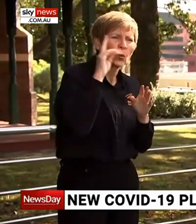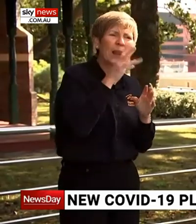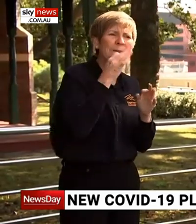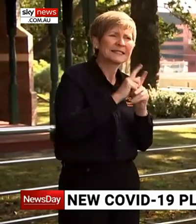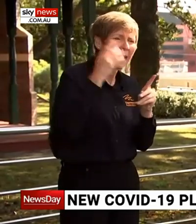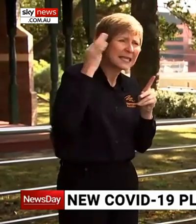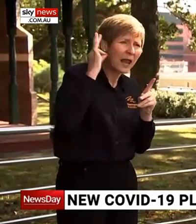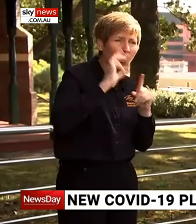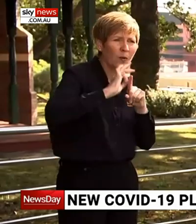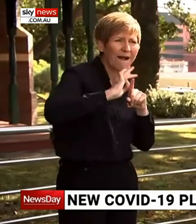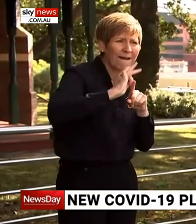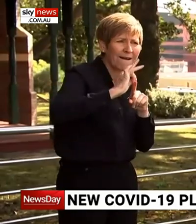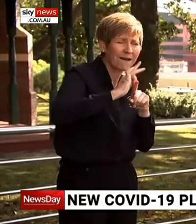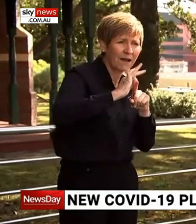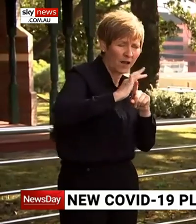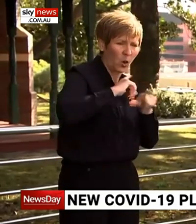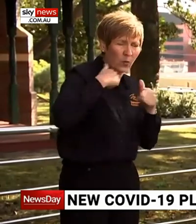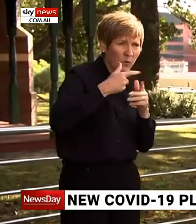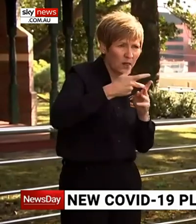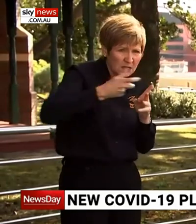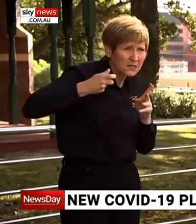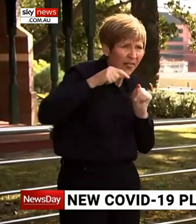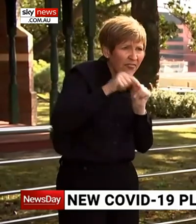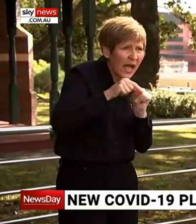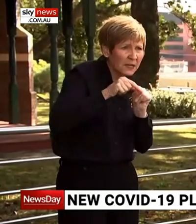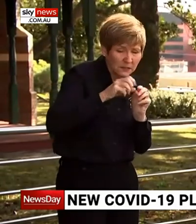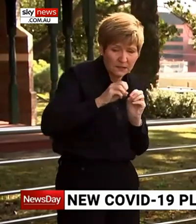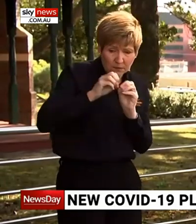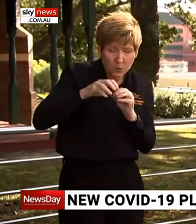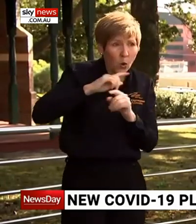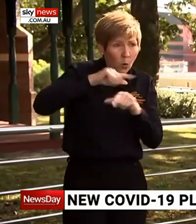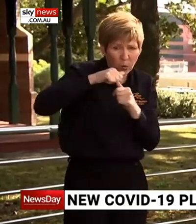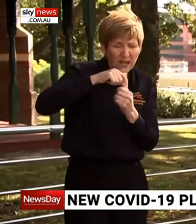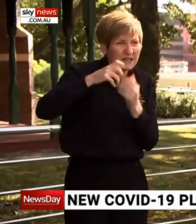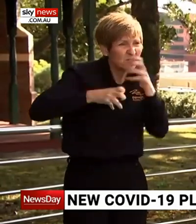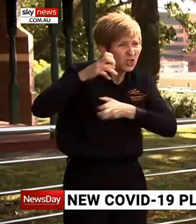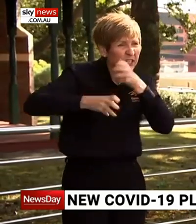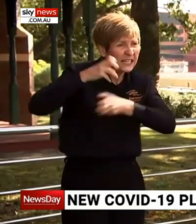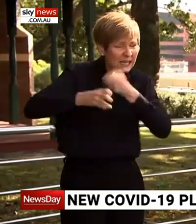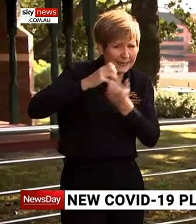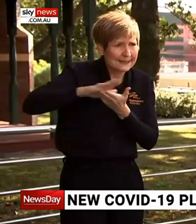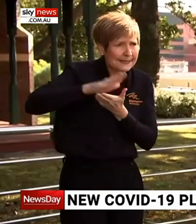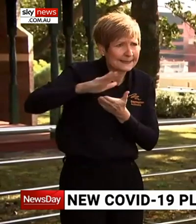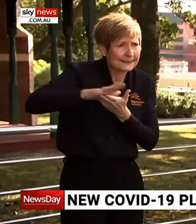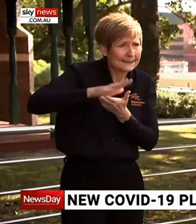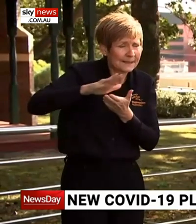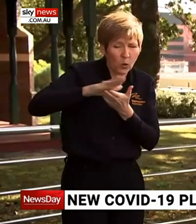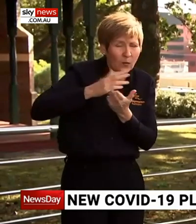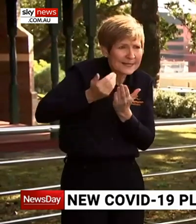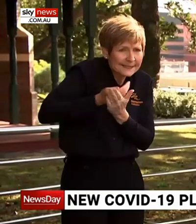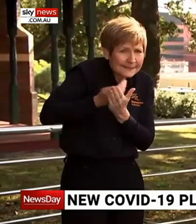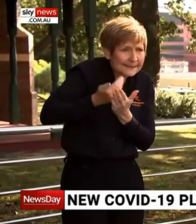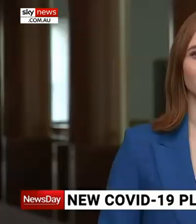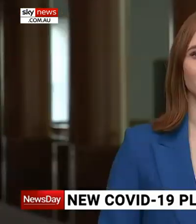at risk of serious complications or indeed losing their lives. It's not a guarantee, but it's